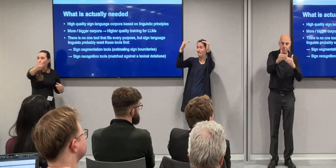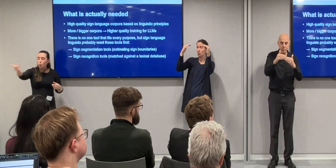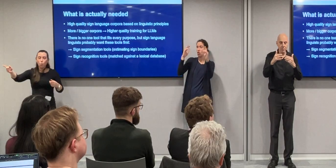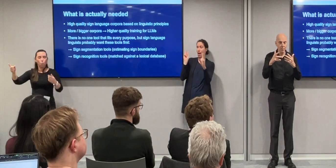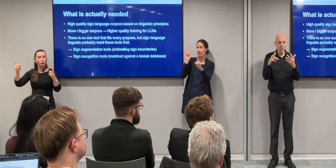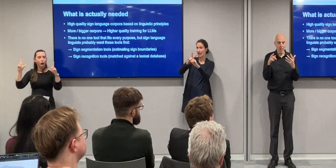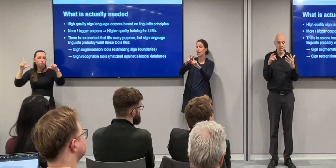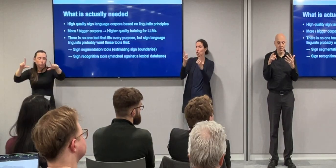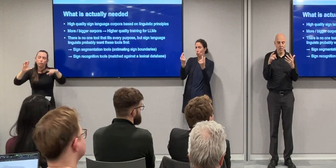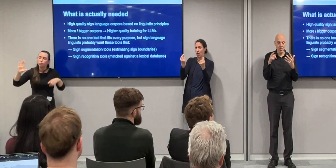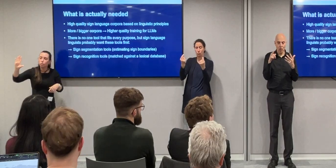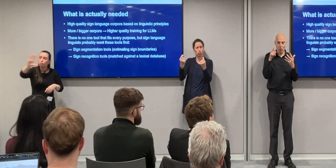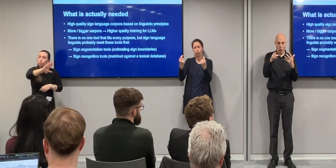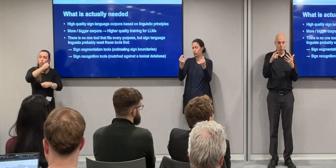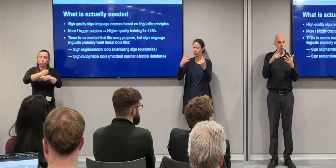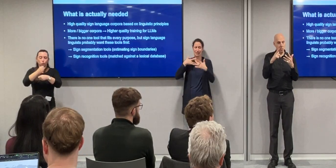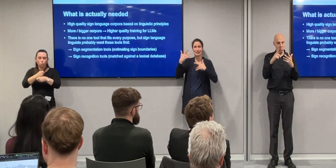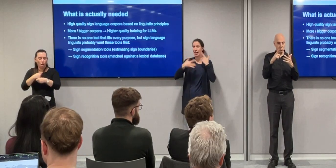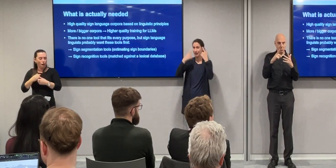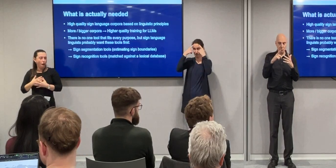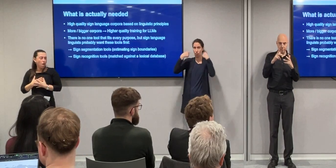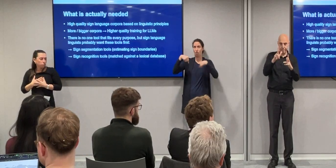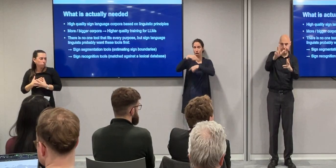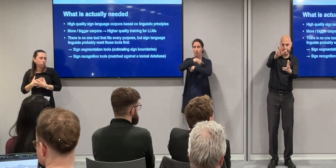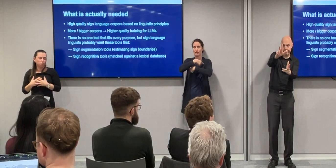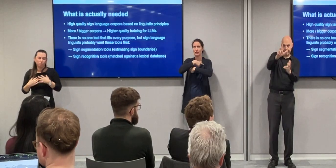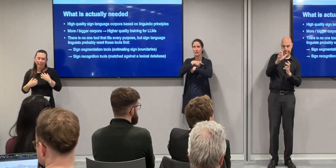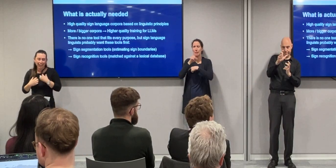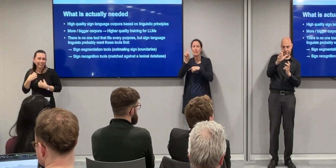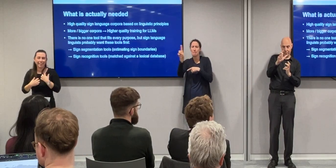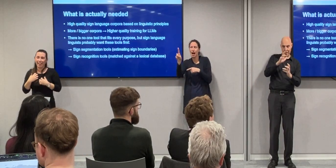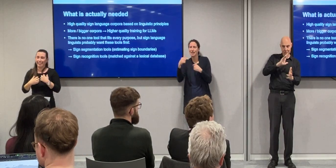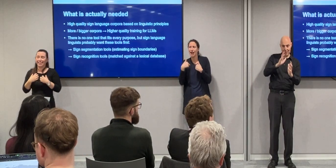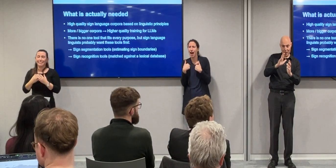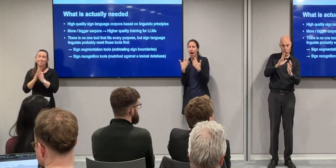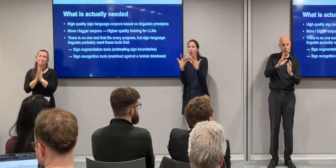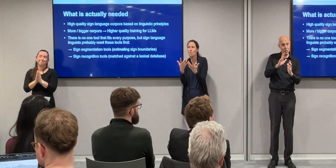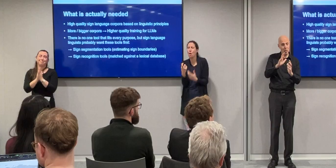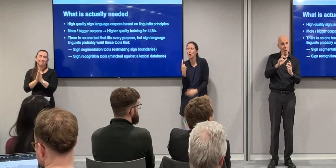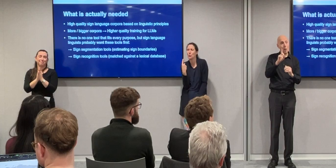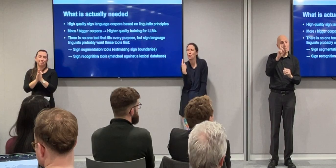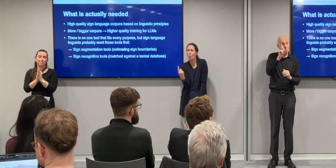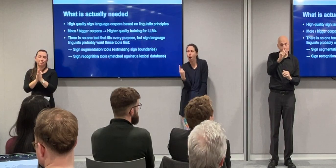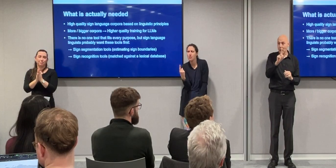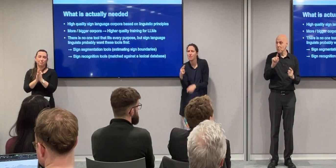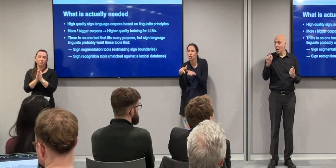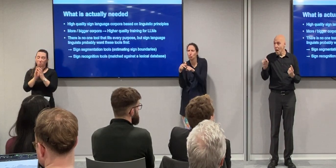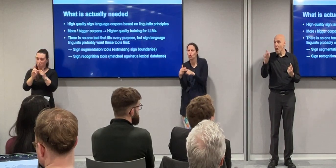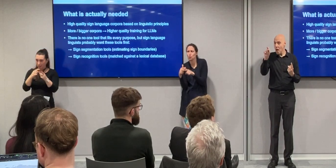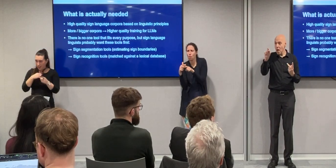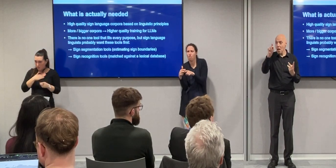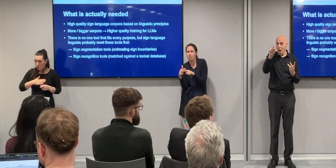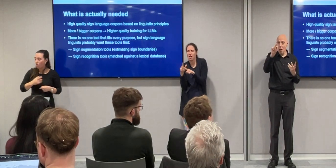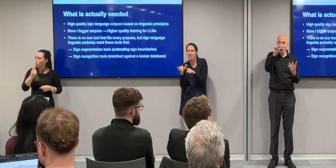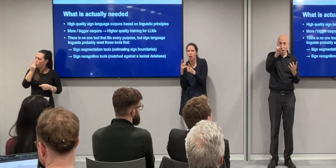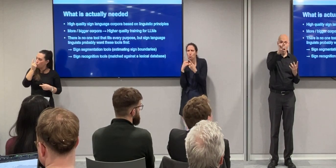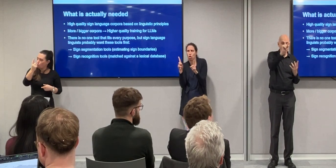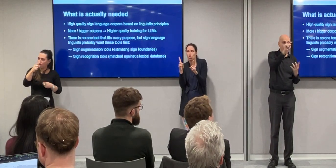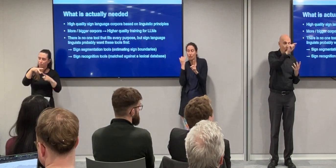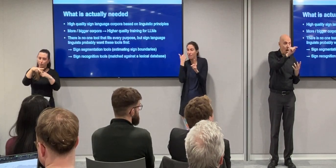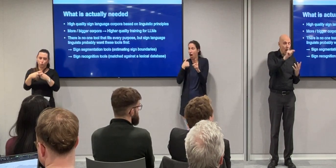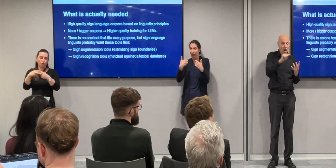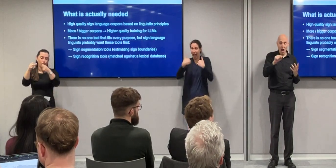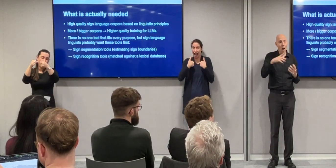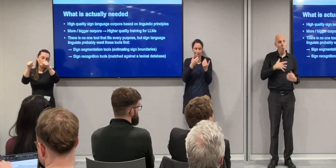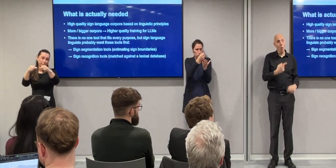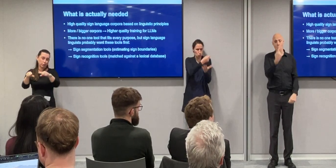applications are enormously exciting. But I kind of just want one tool that works, that if I'm going to annotate a corpus and